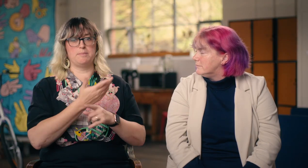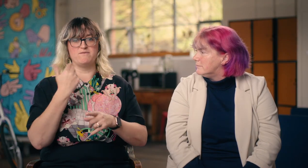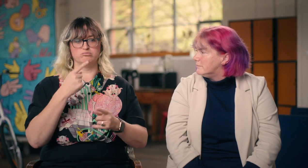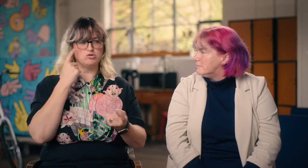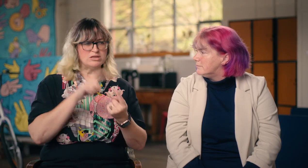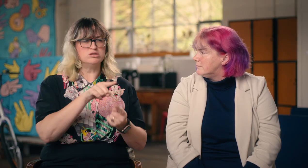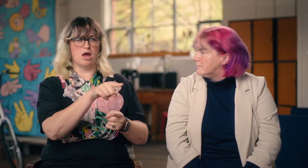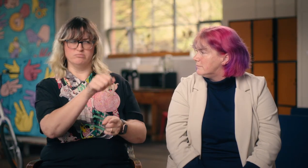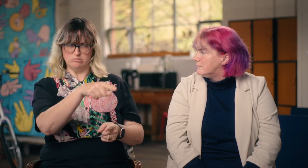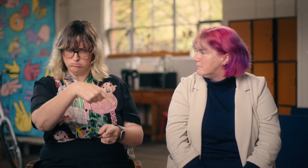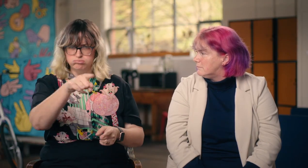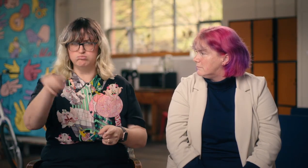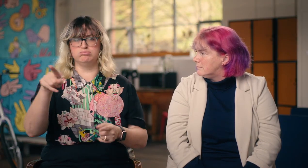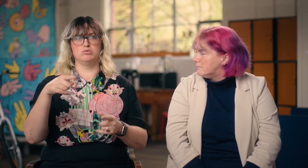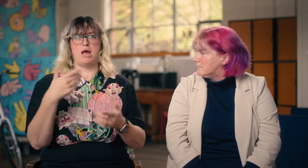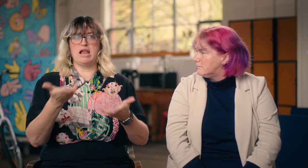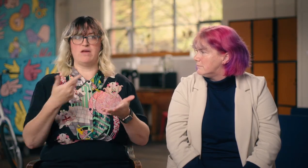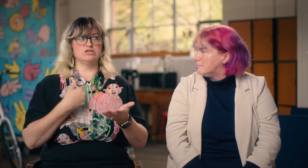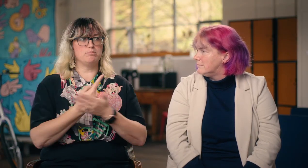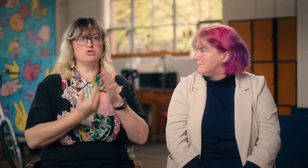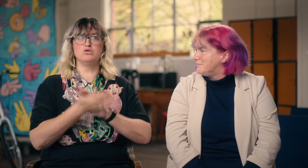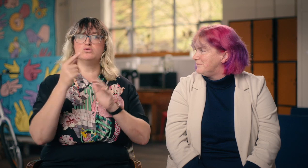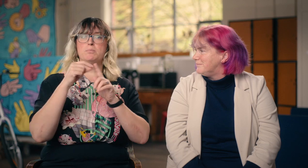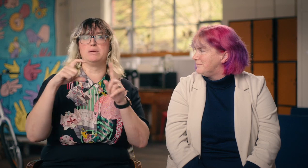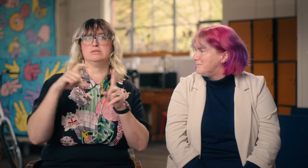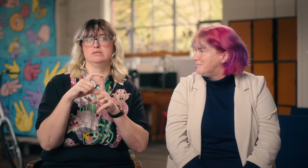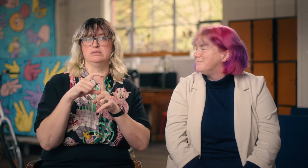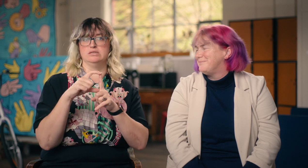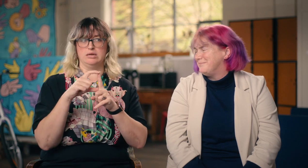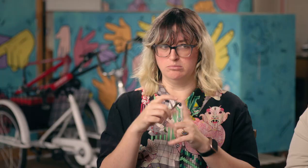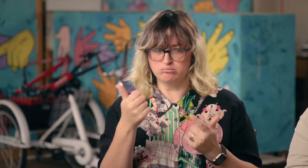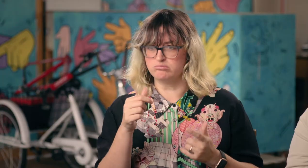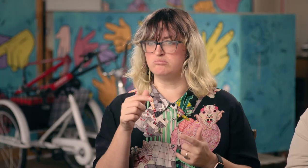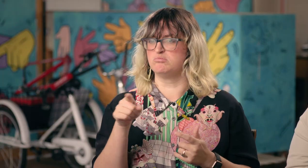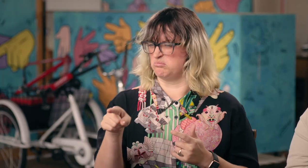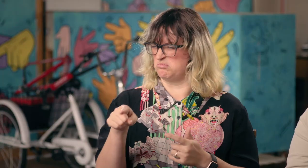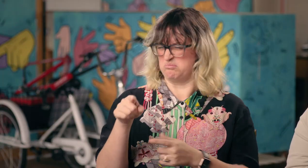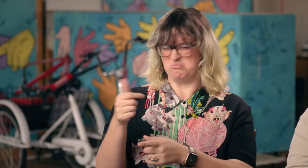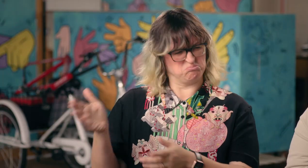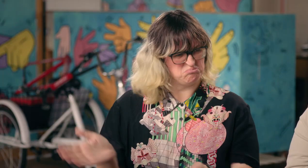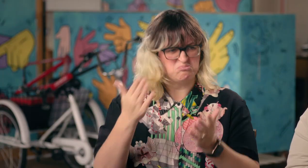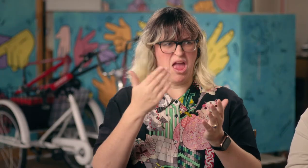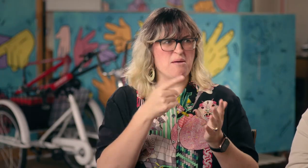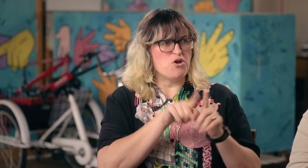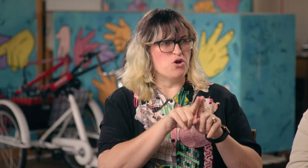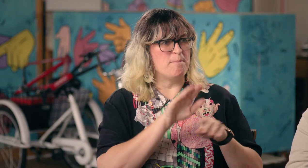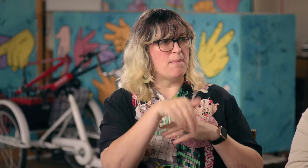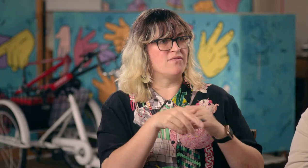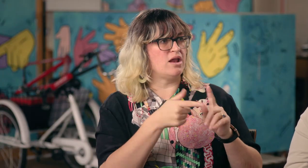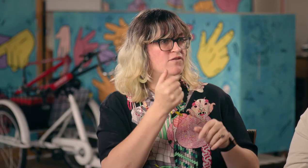would recognise those skills and encourage us to seize those learning opportunities and attend professional development training. For example, the Science of